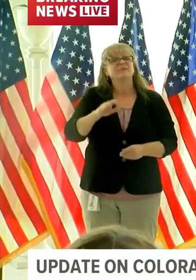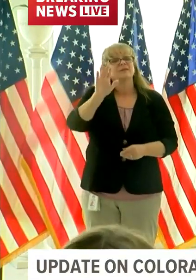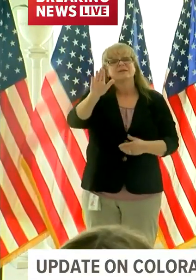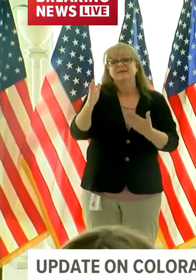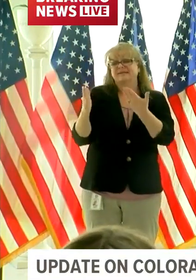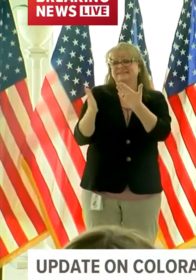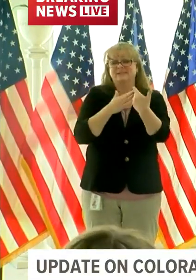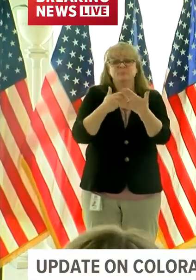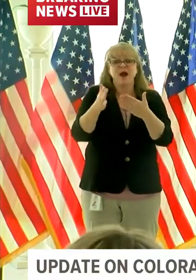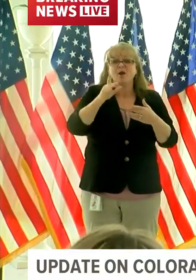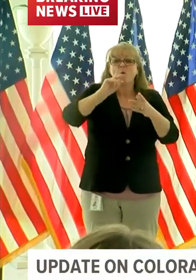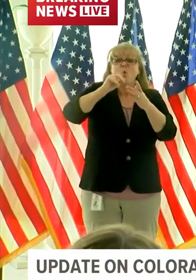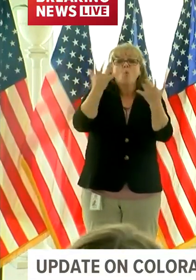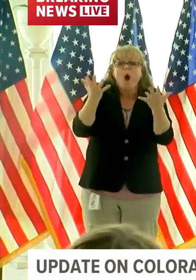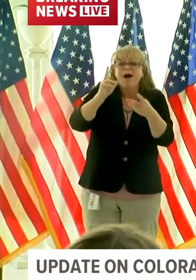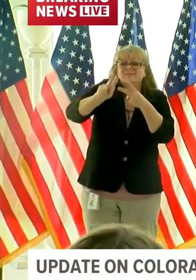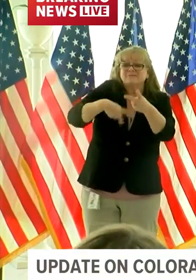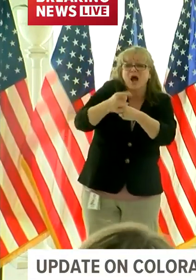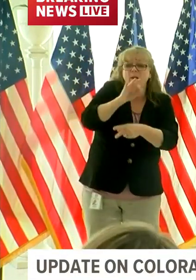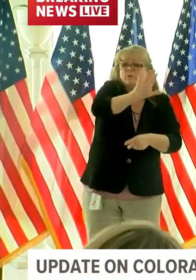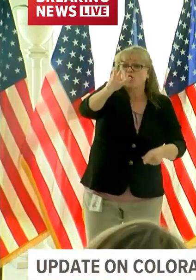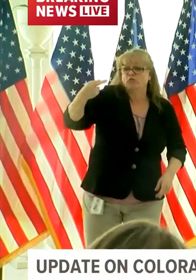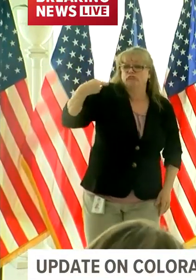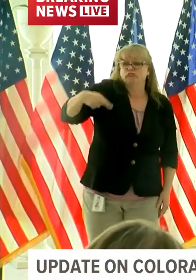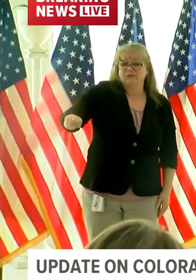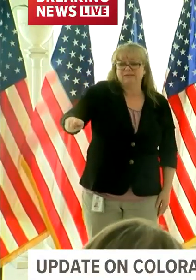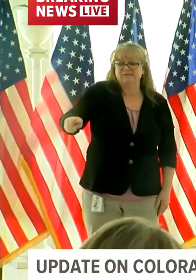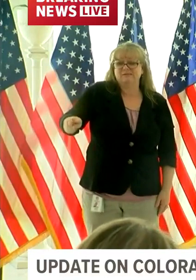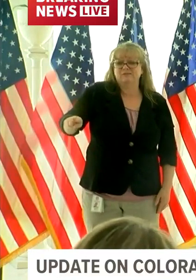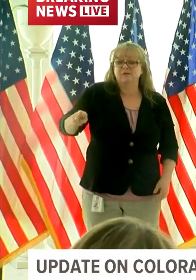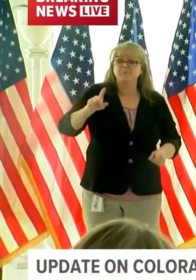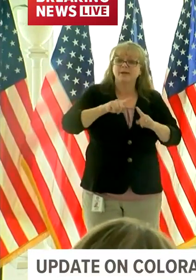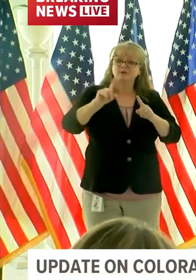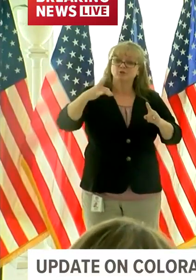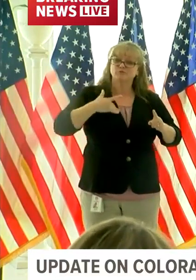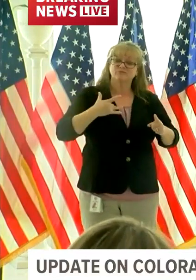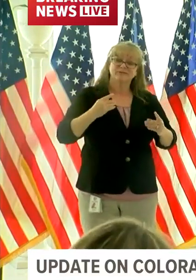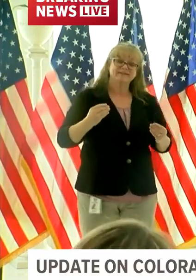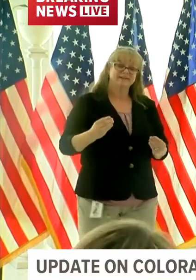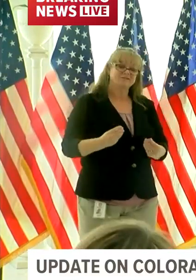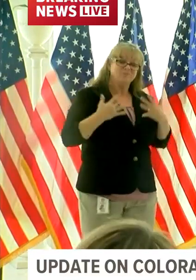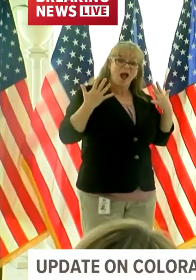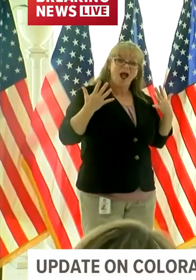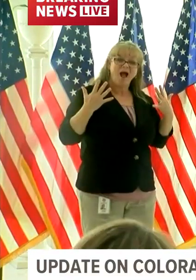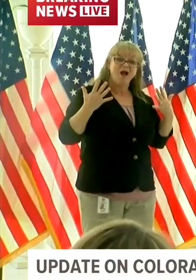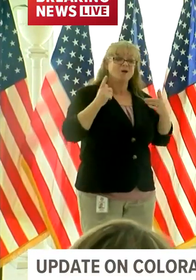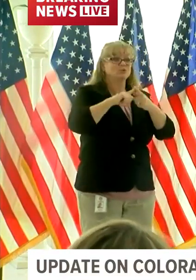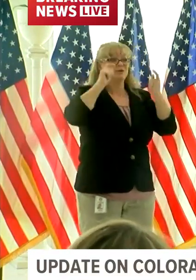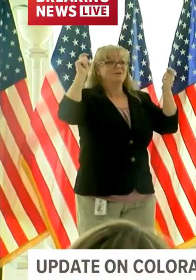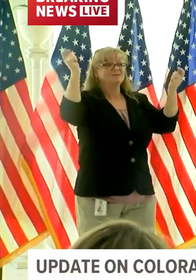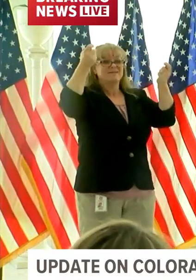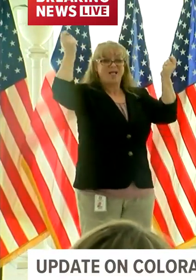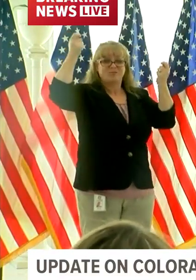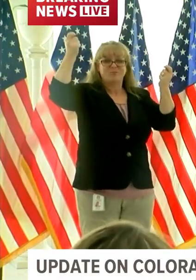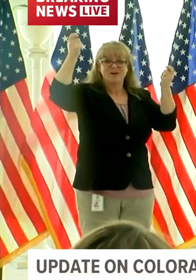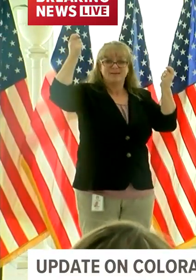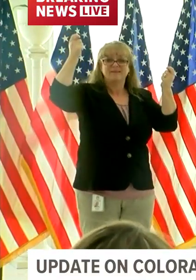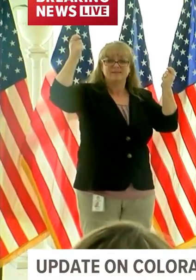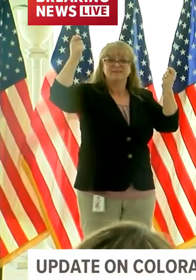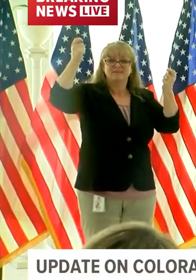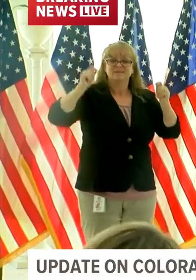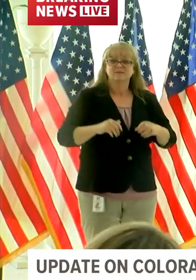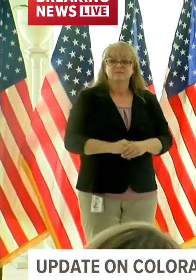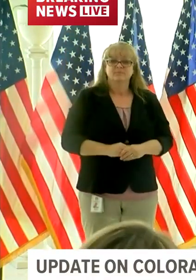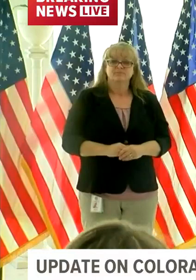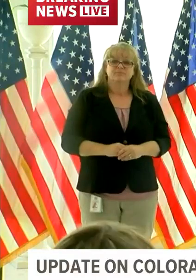draw inspiration from these holidays that are upon us. And I know that in person, in the